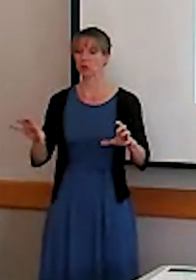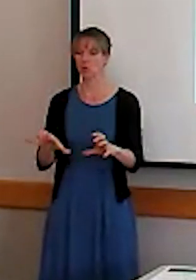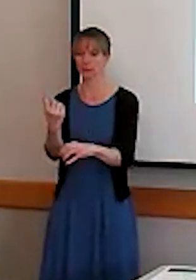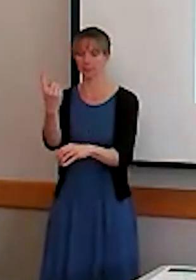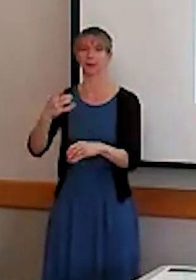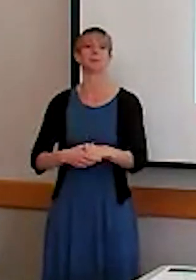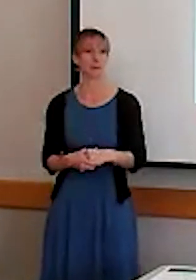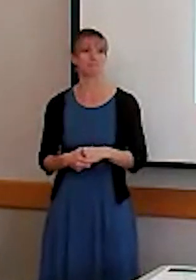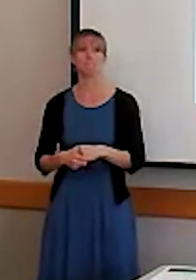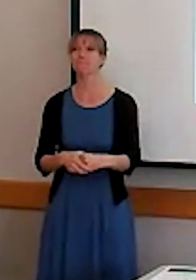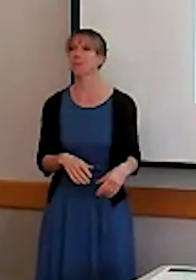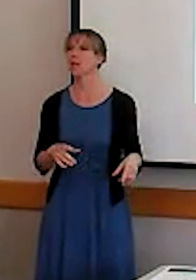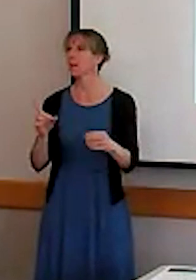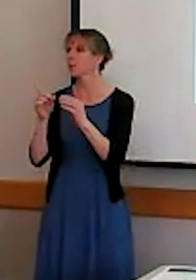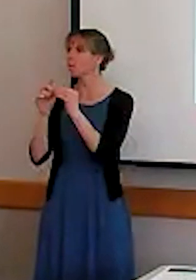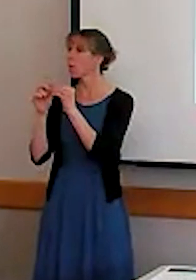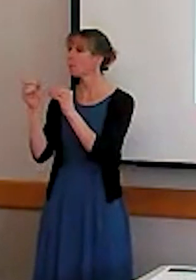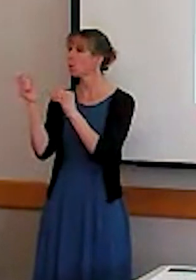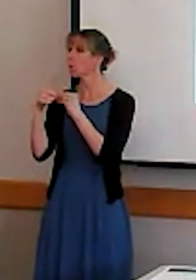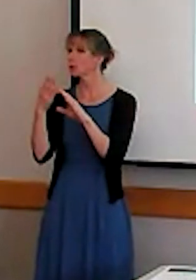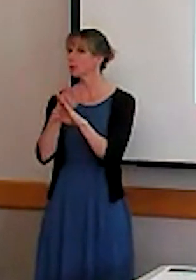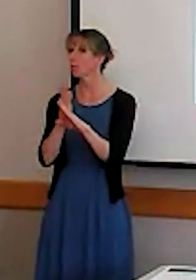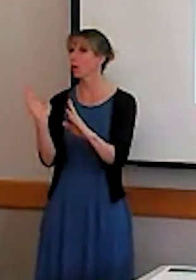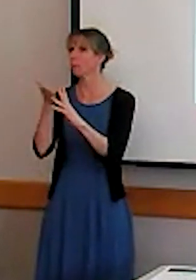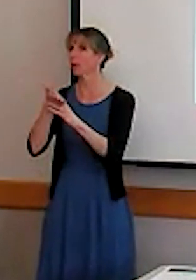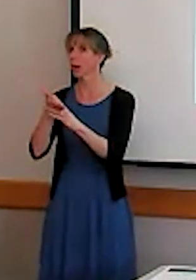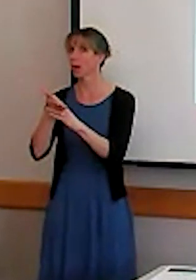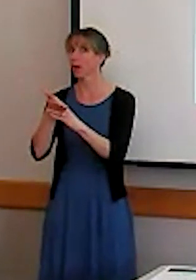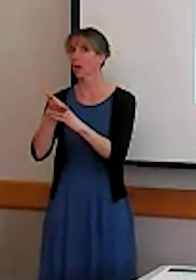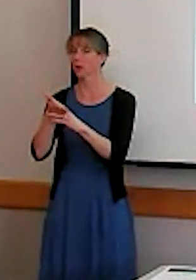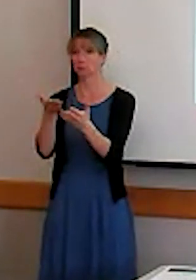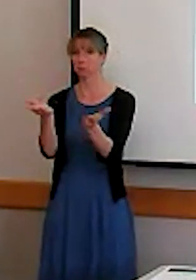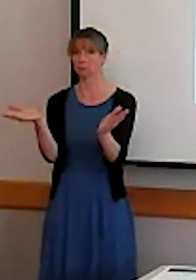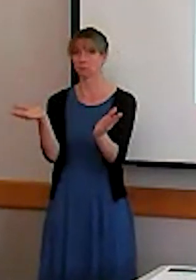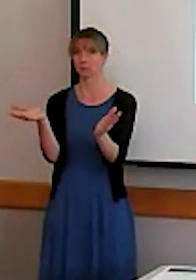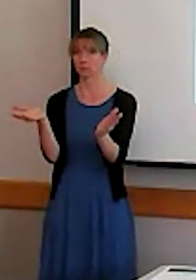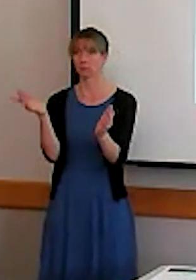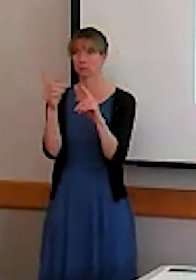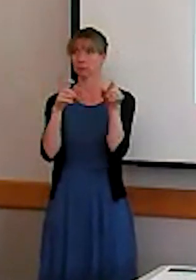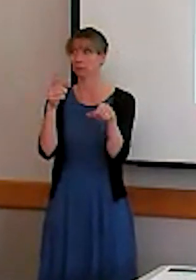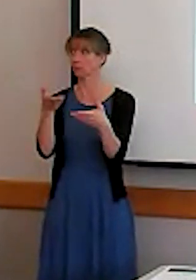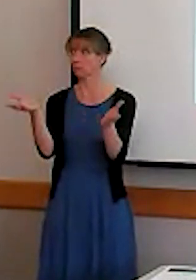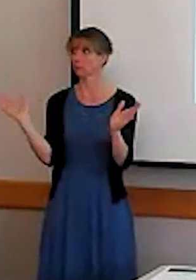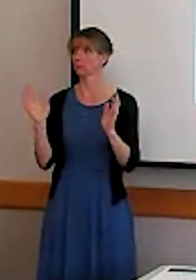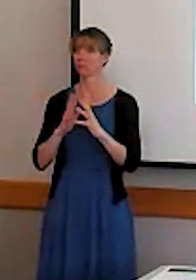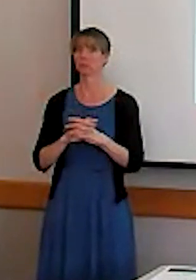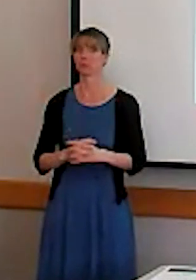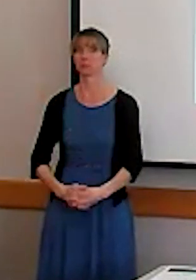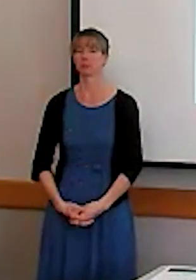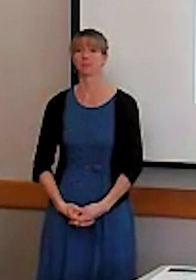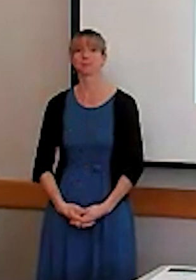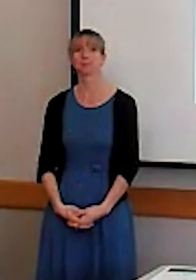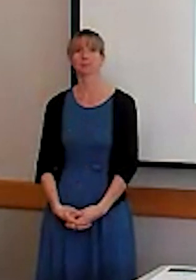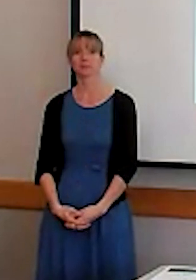so. Maybe we can take one more question before break. Is there anyone else that had a question they wanted